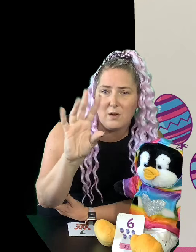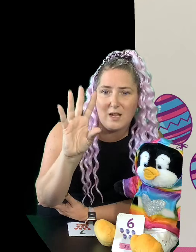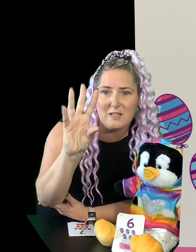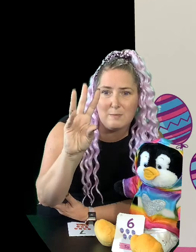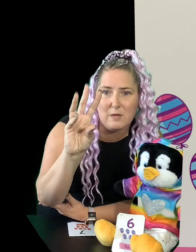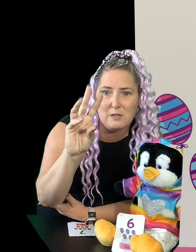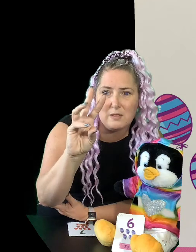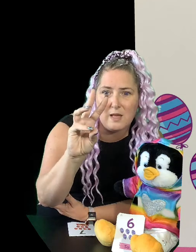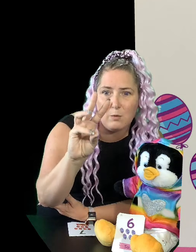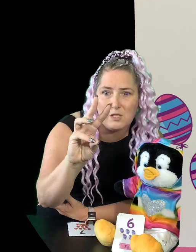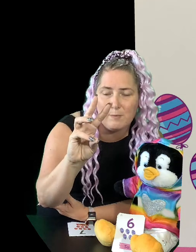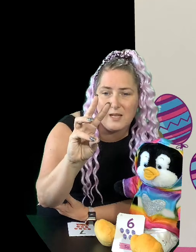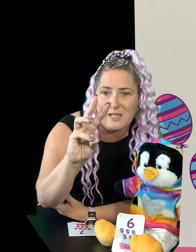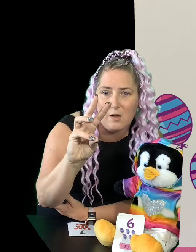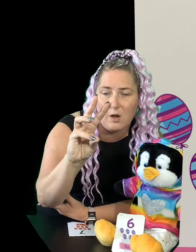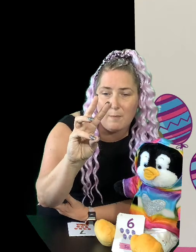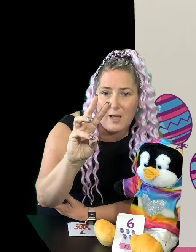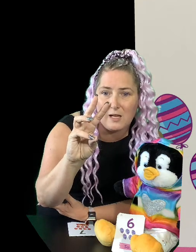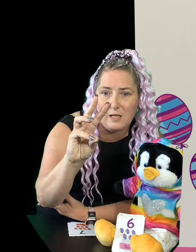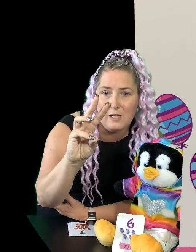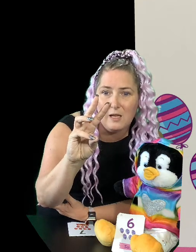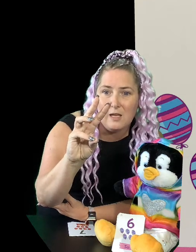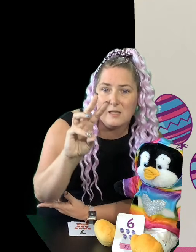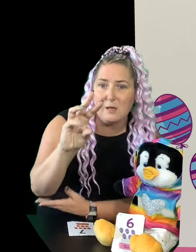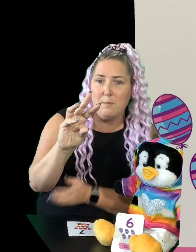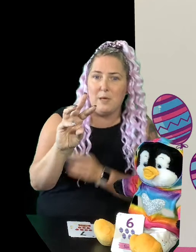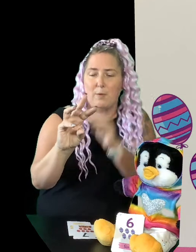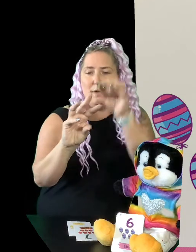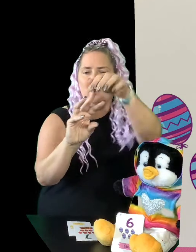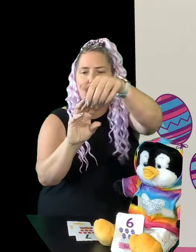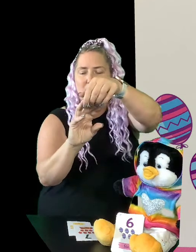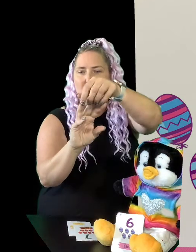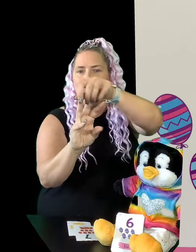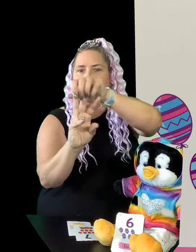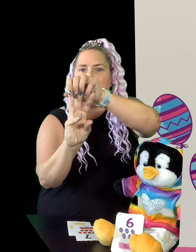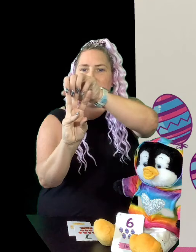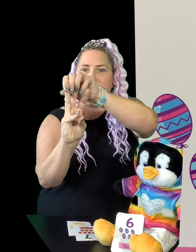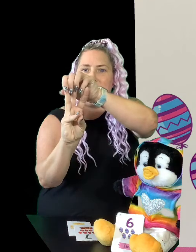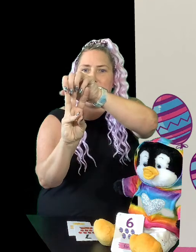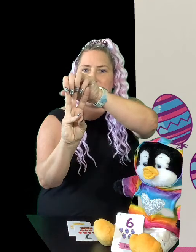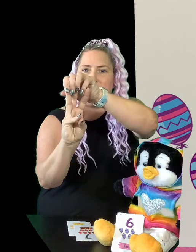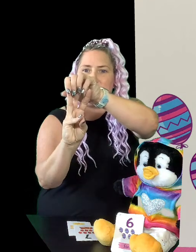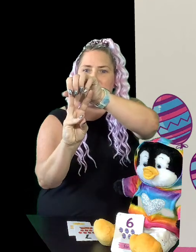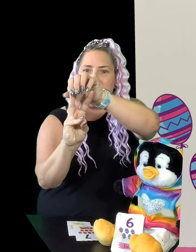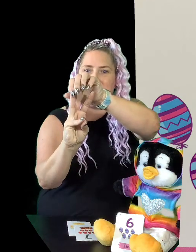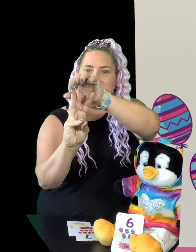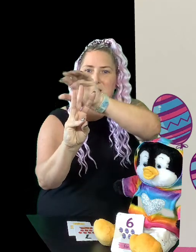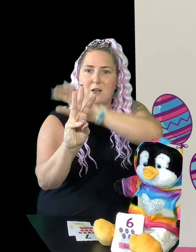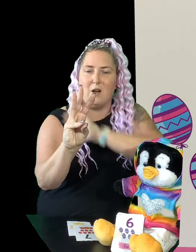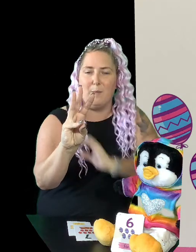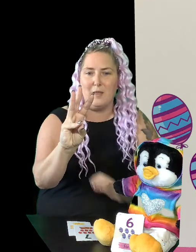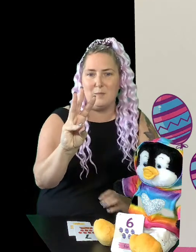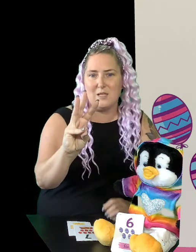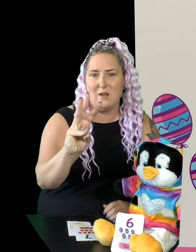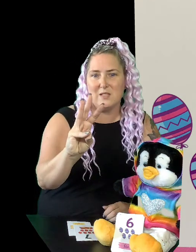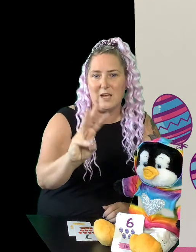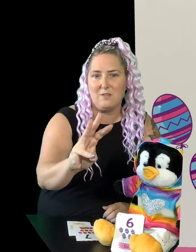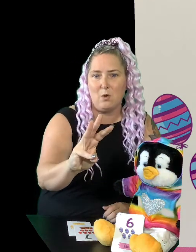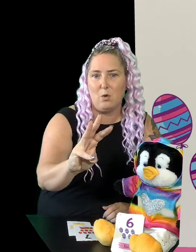hand is built, that will just bend down automatically. Some people are able to keep it straight all by themselves. I have to hold mine